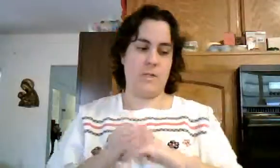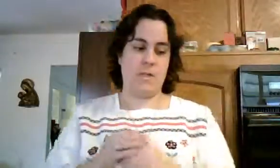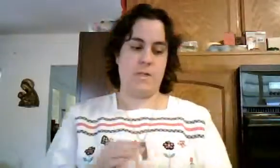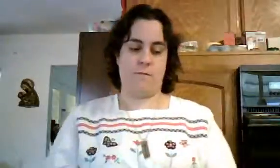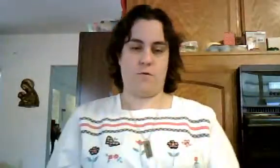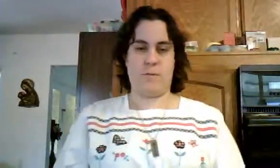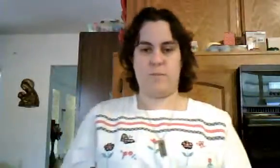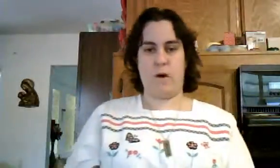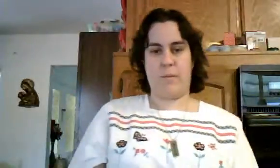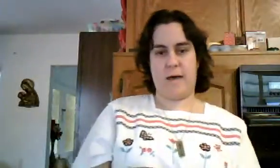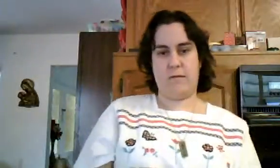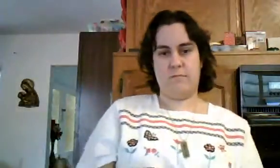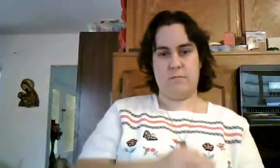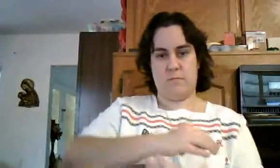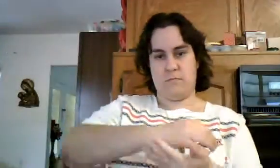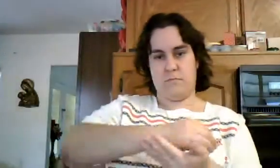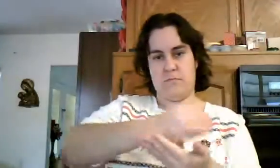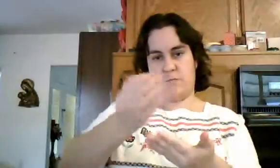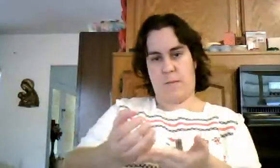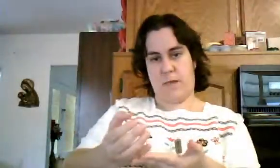For a small pile. Small pile.